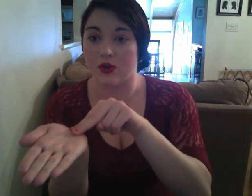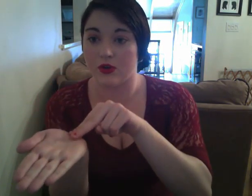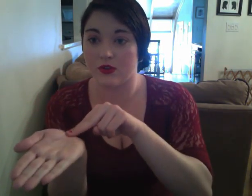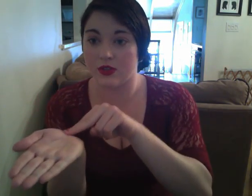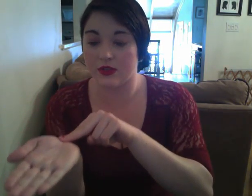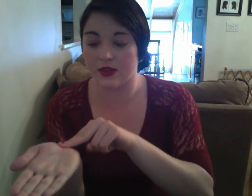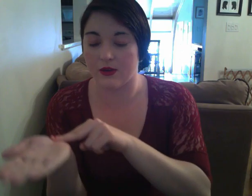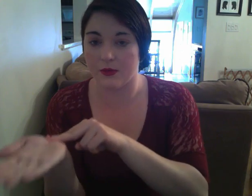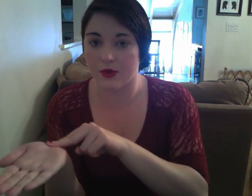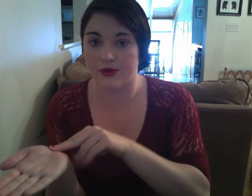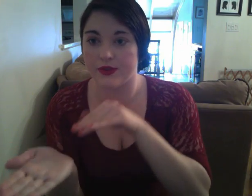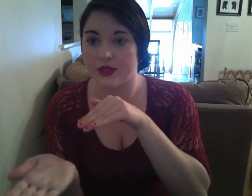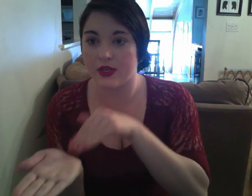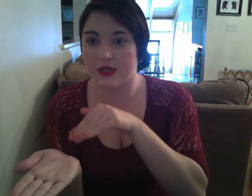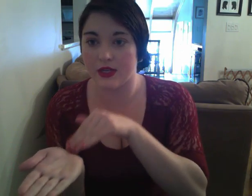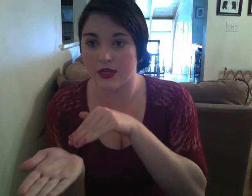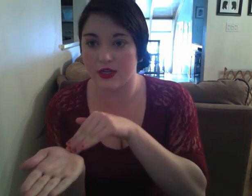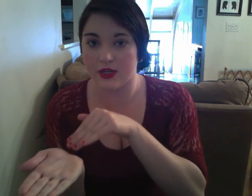nurse is like your pulse, doctor,